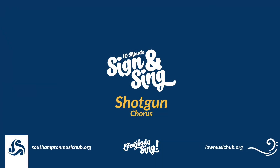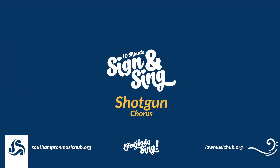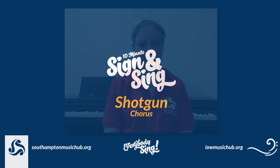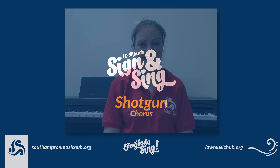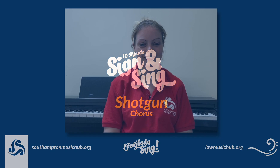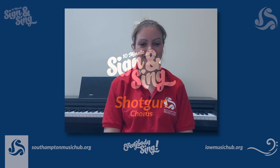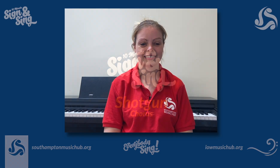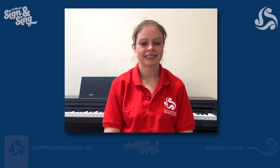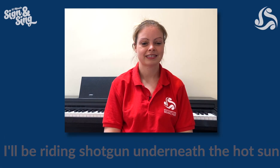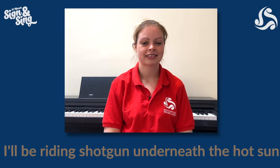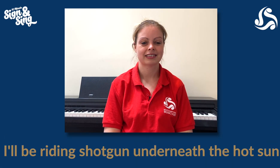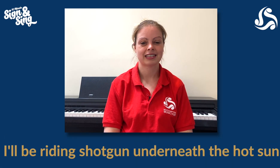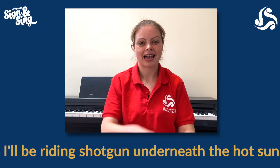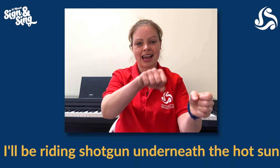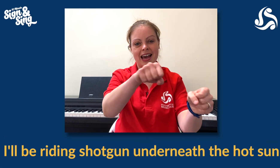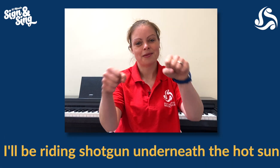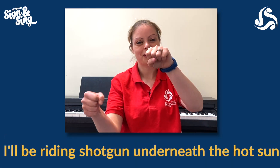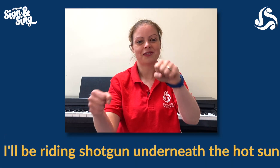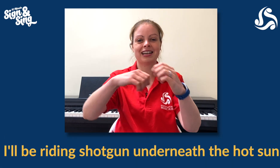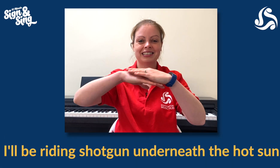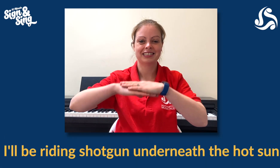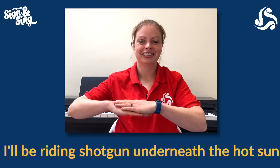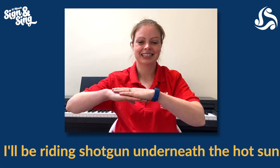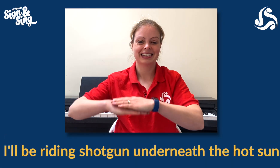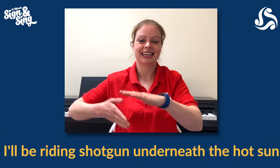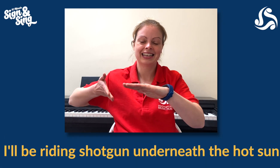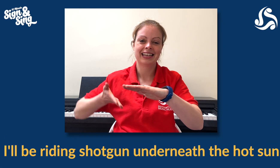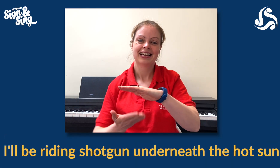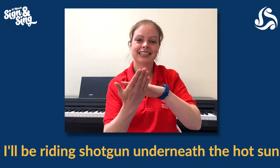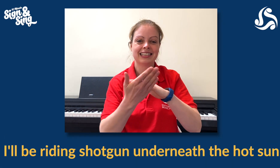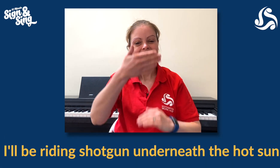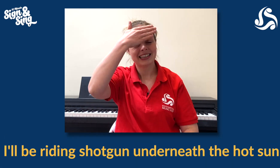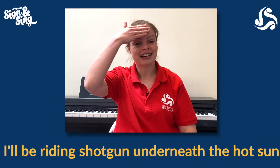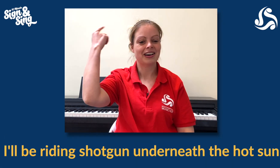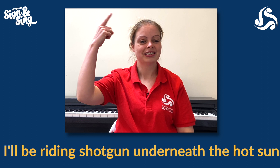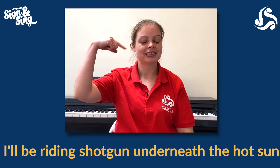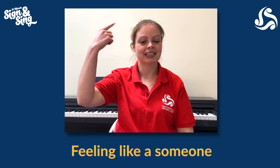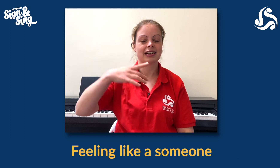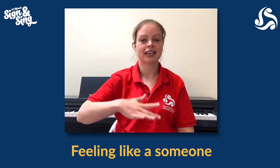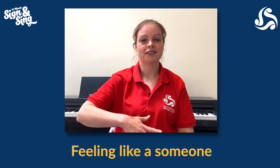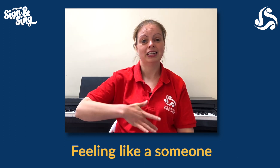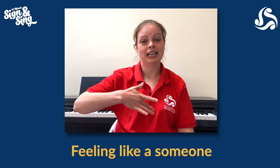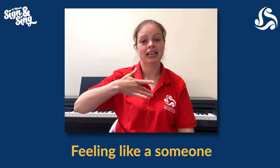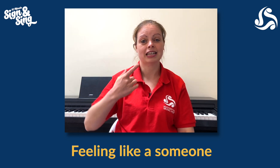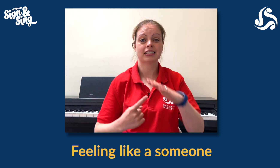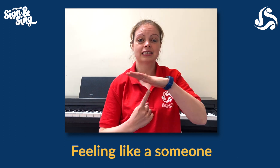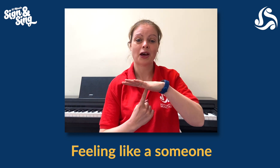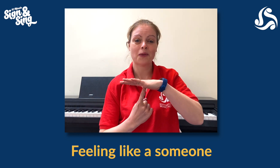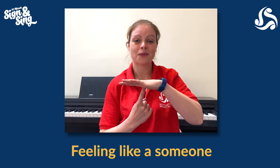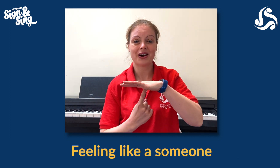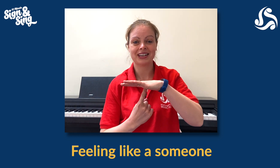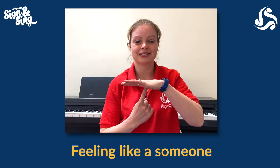You know where I'll be riding shotgun underneath the hot sun, feeling like